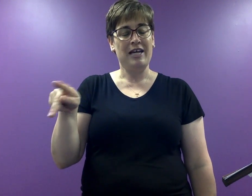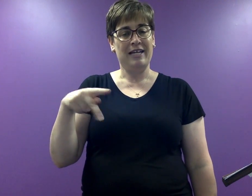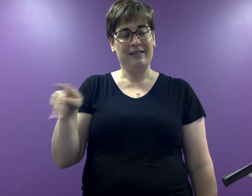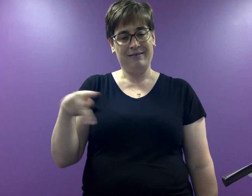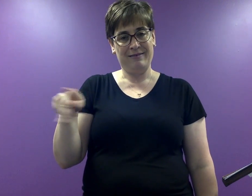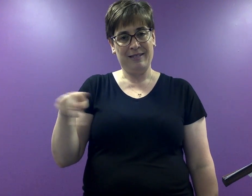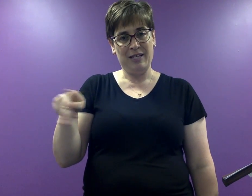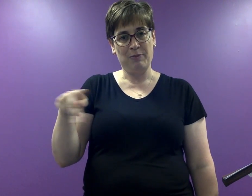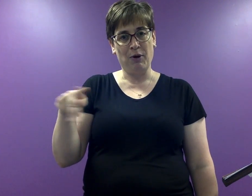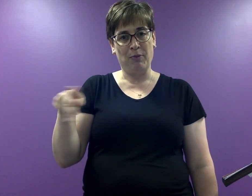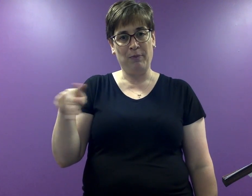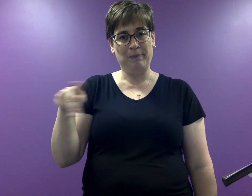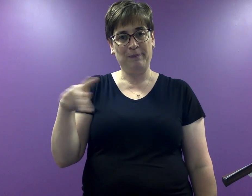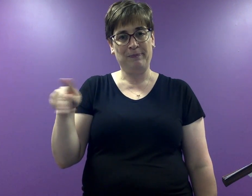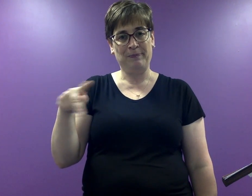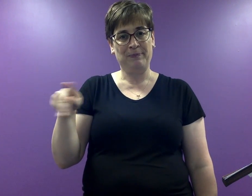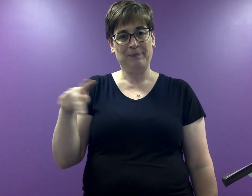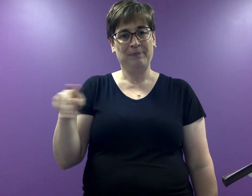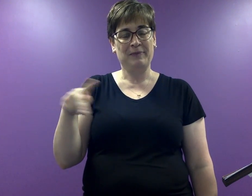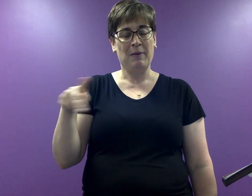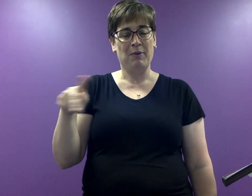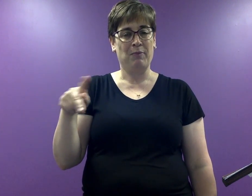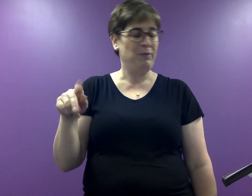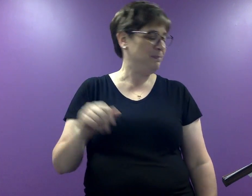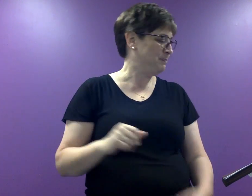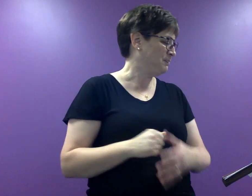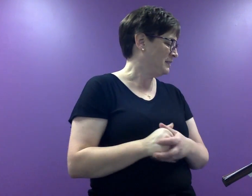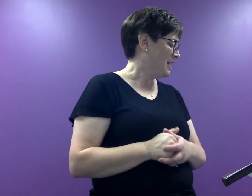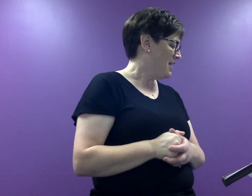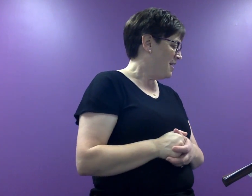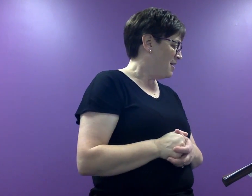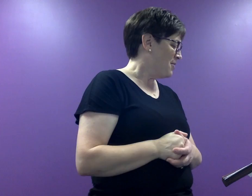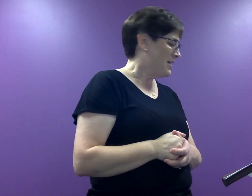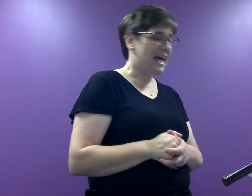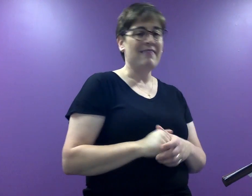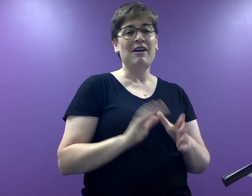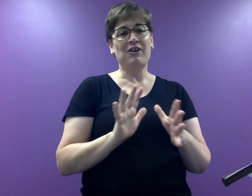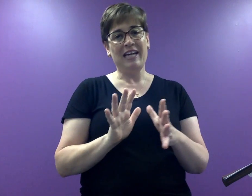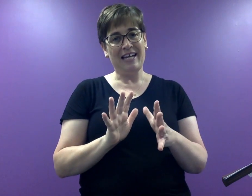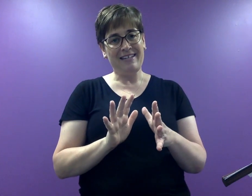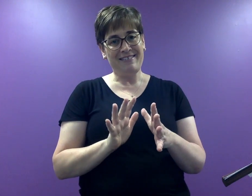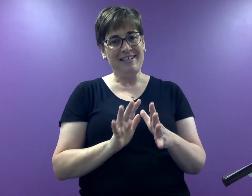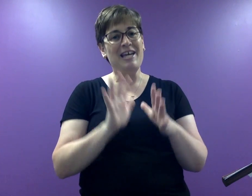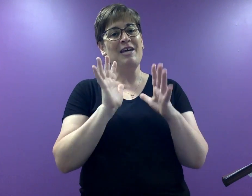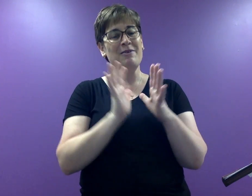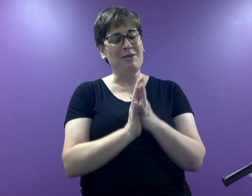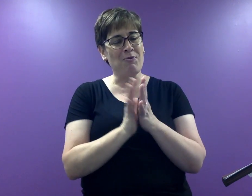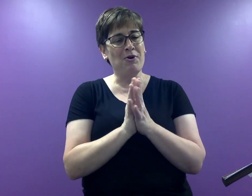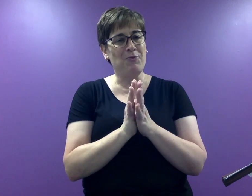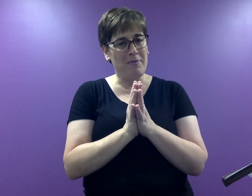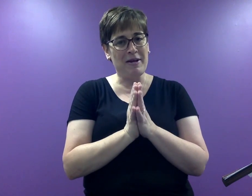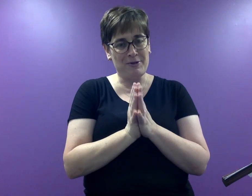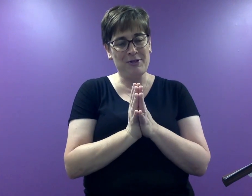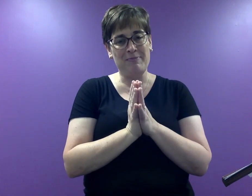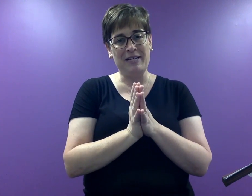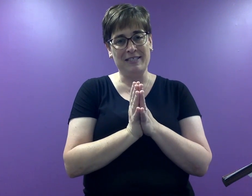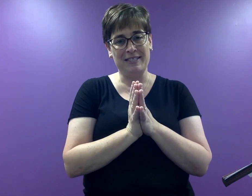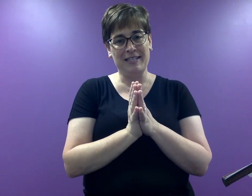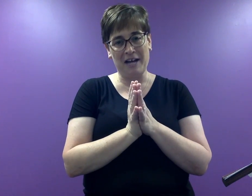shaking is purple. Purple. All right. And there again, the word will be understood because it's in the